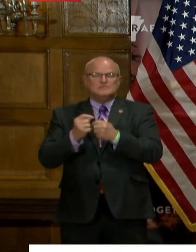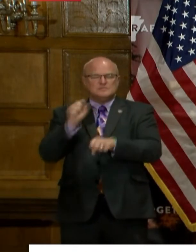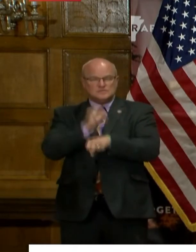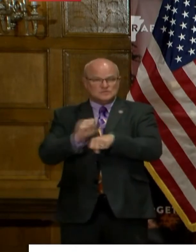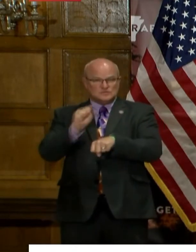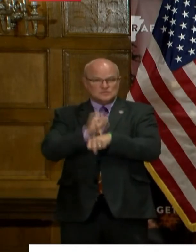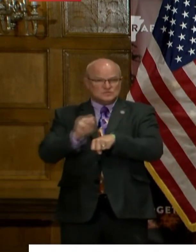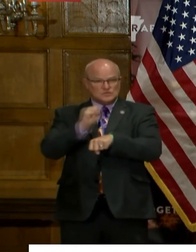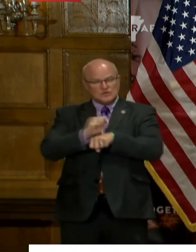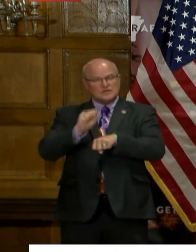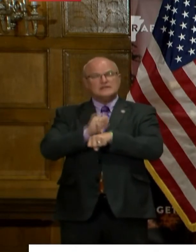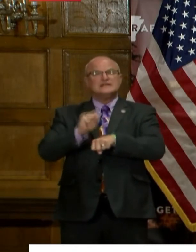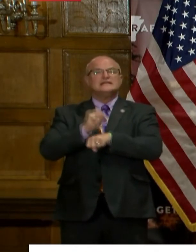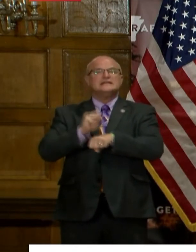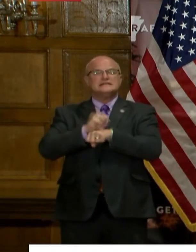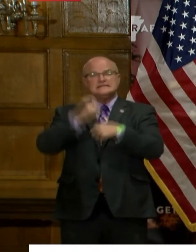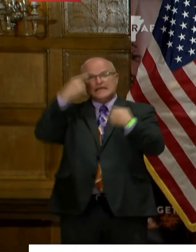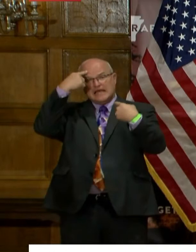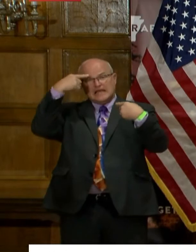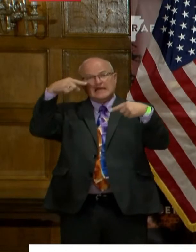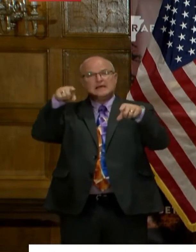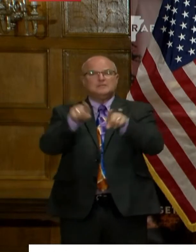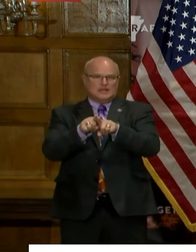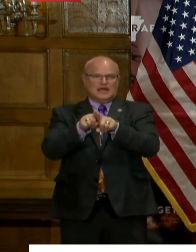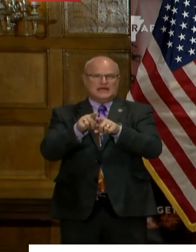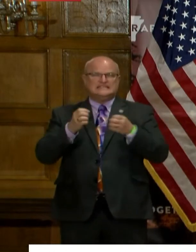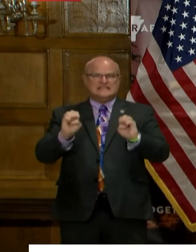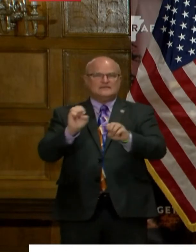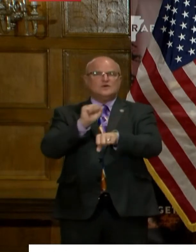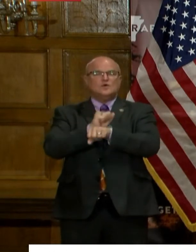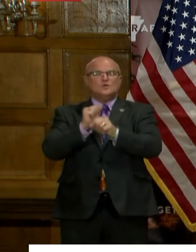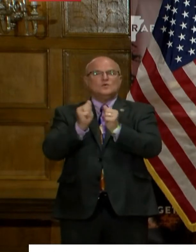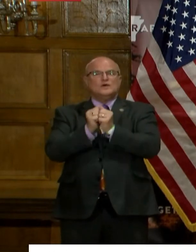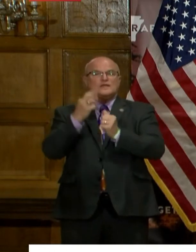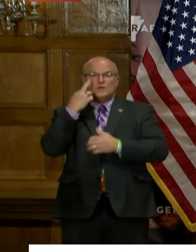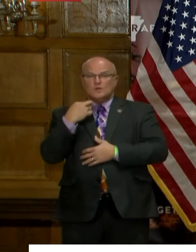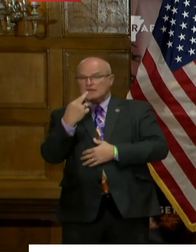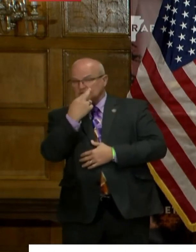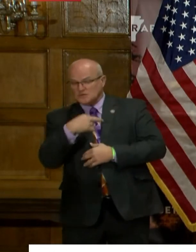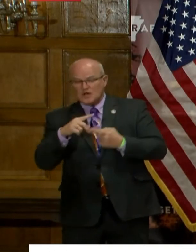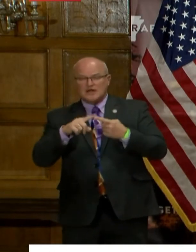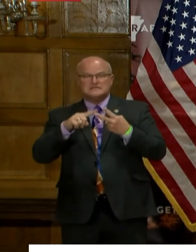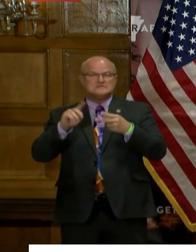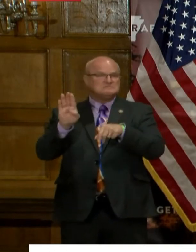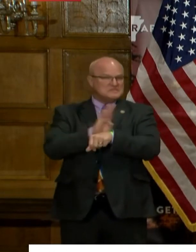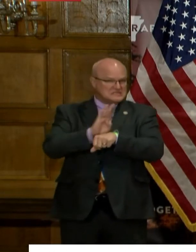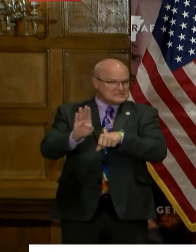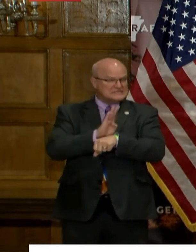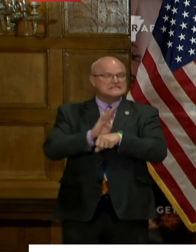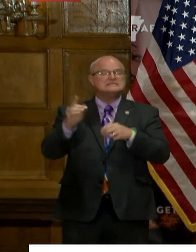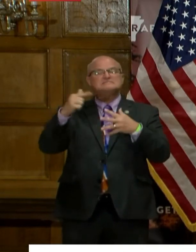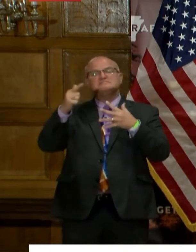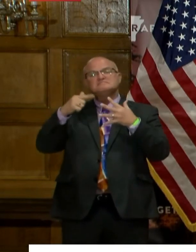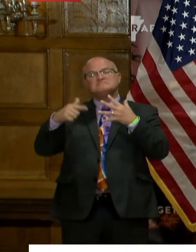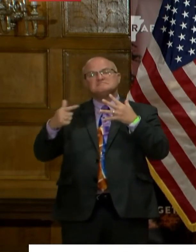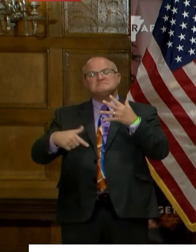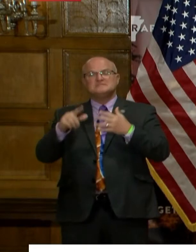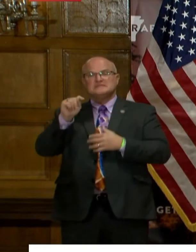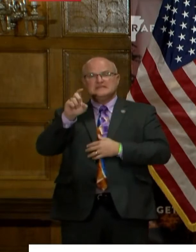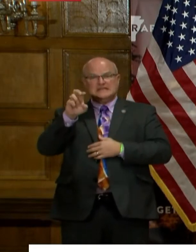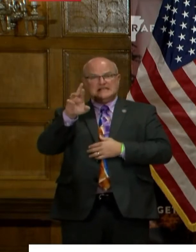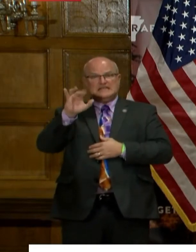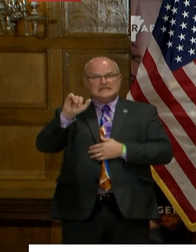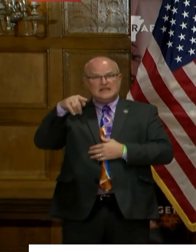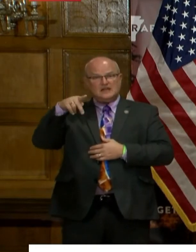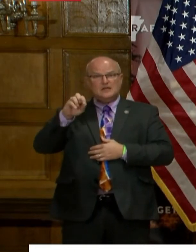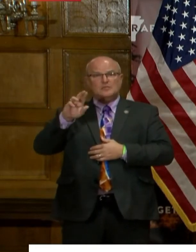enforcement efforts and compliance efforts with our restaurants, with our businesses. And Terry Paul is here